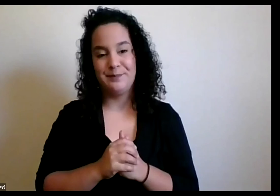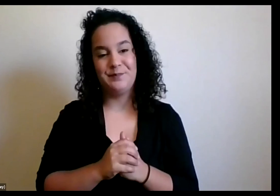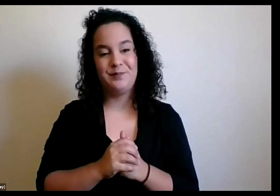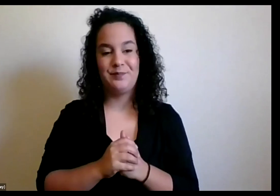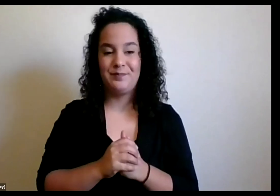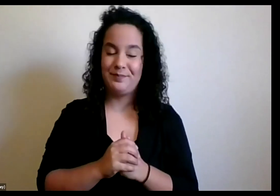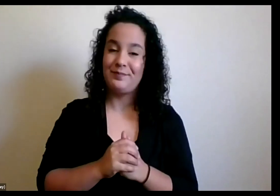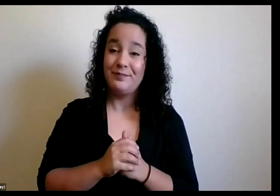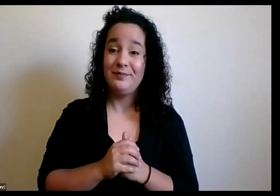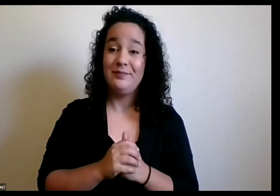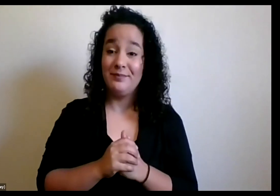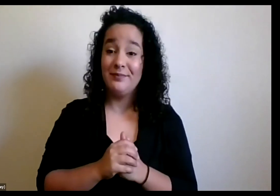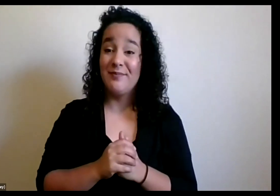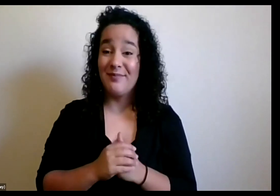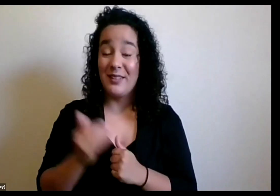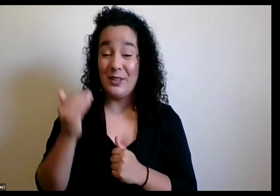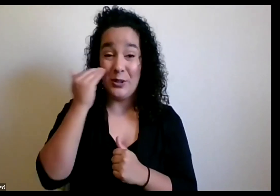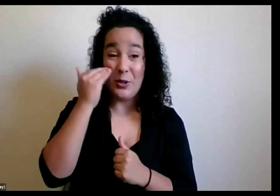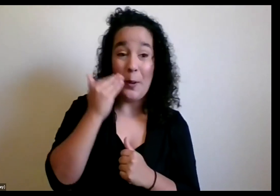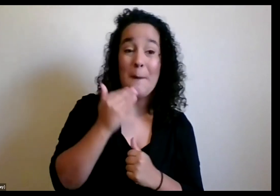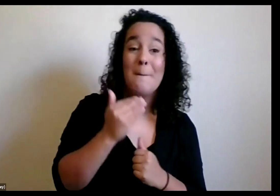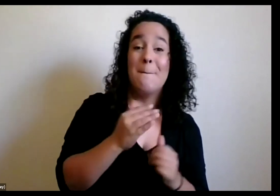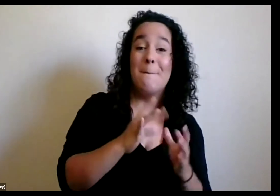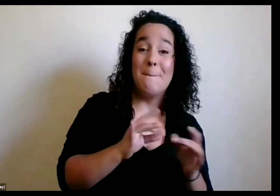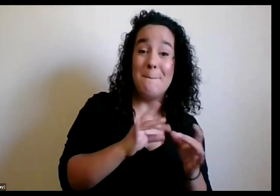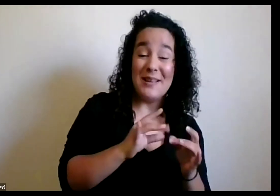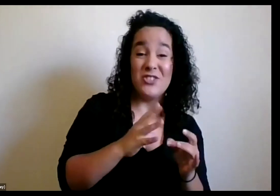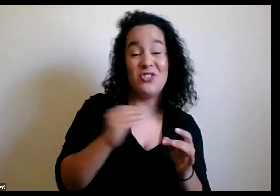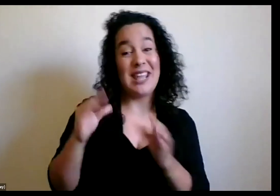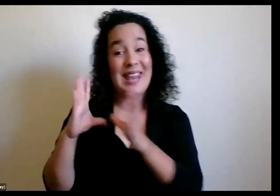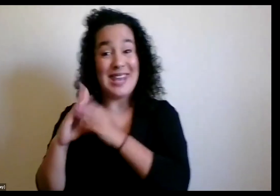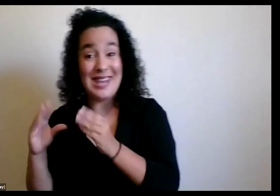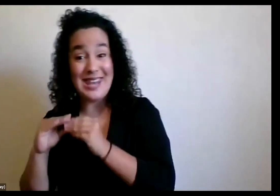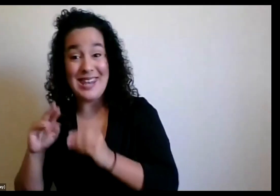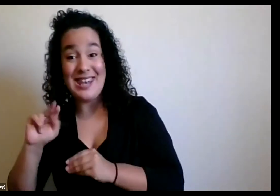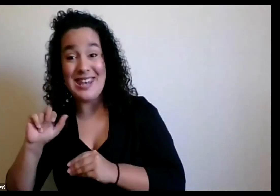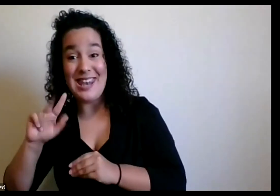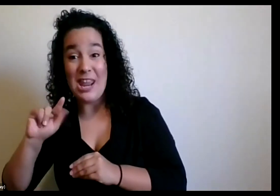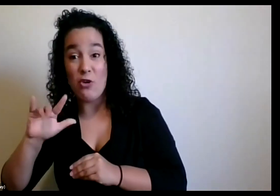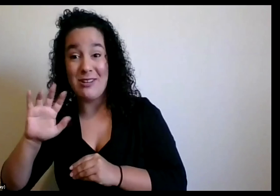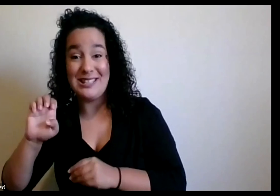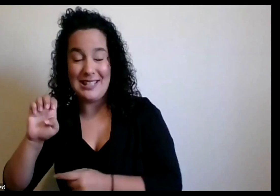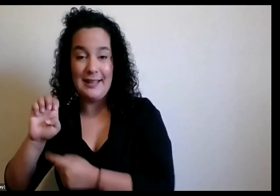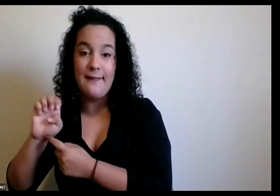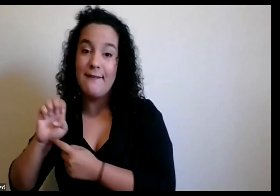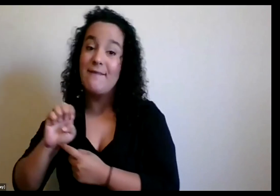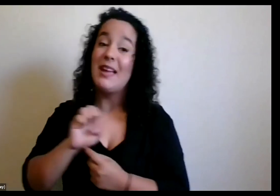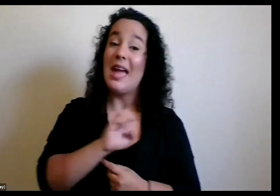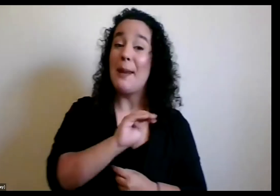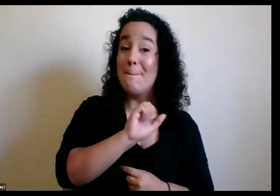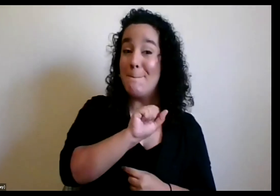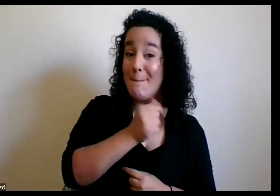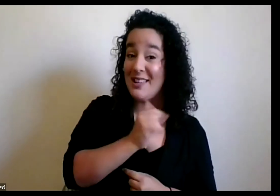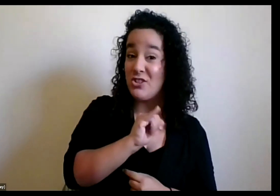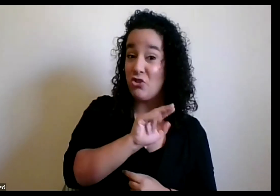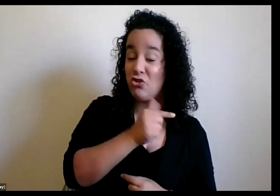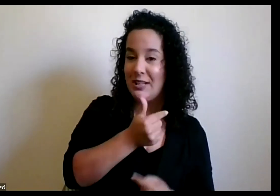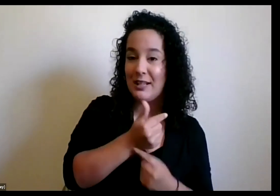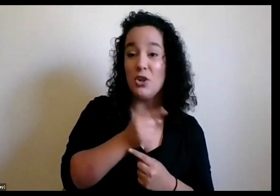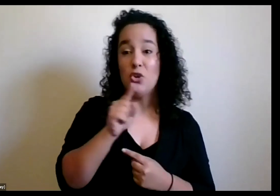between messaging and narrative, right? So sometimes it's you can say a thing that will win the day, but it will lose